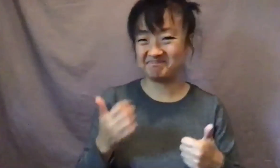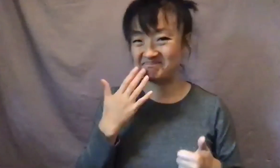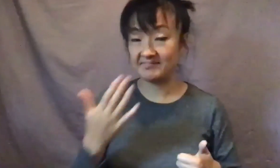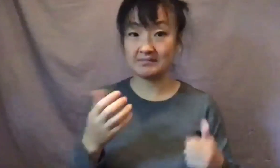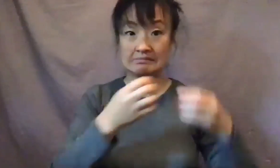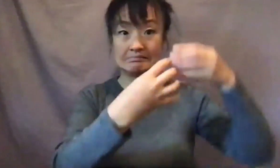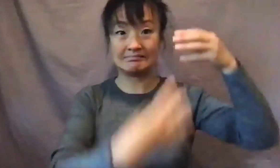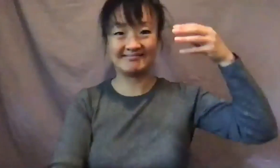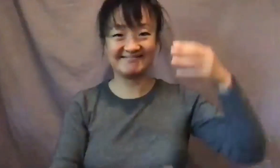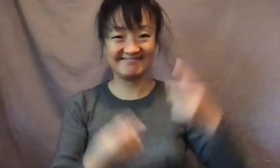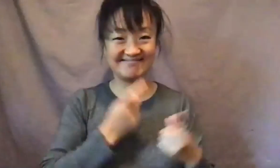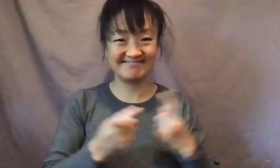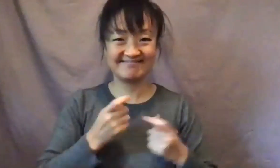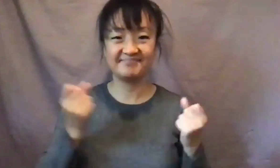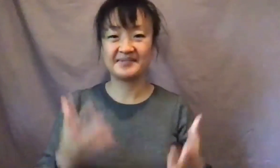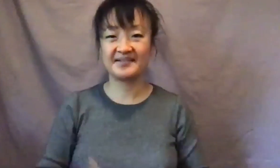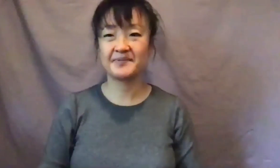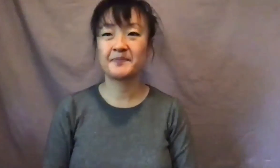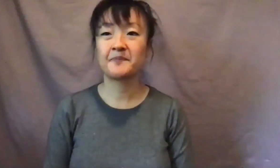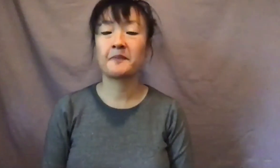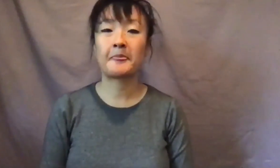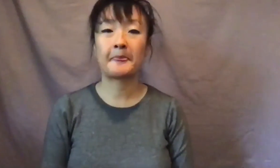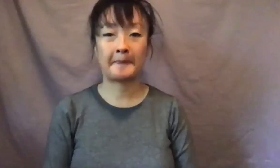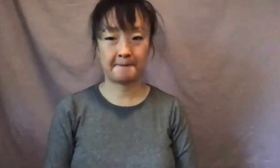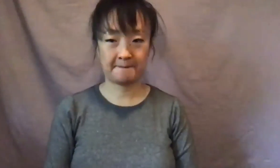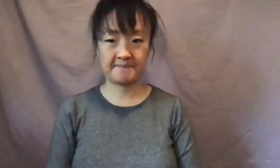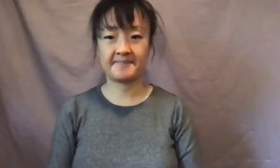questions in there. Okay. I'm